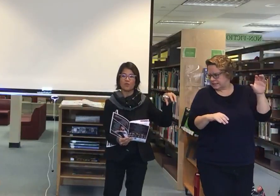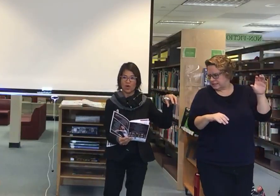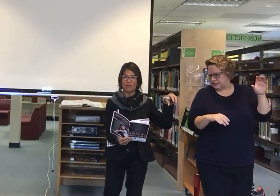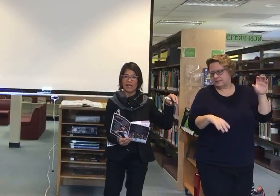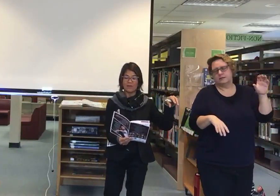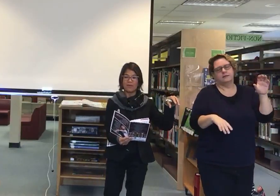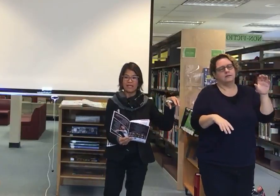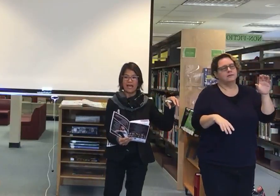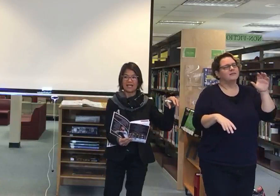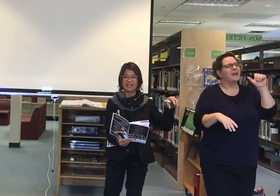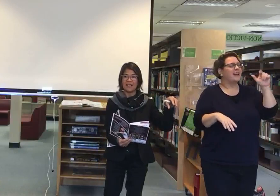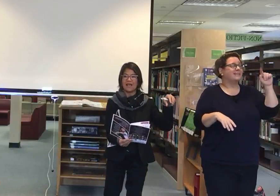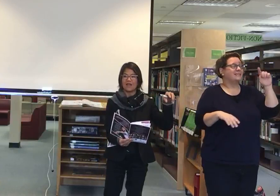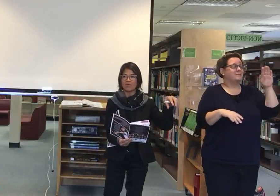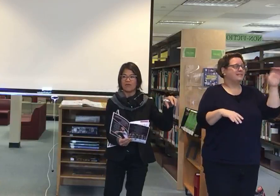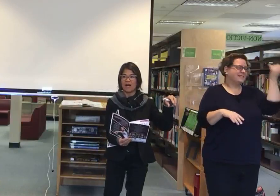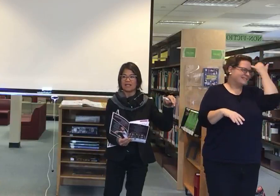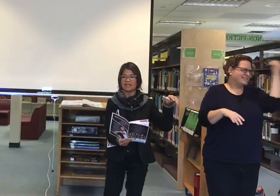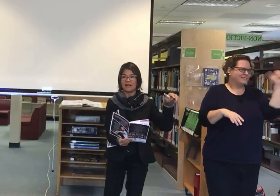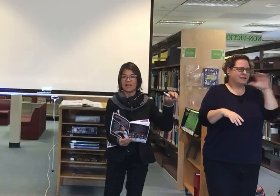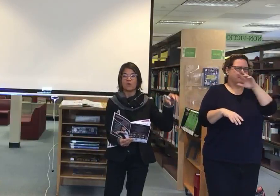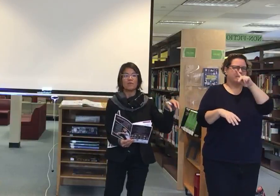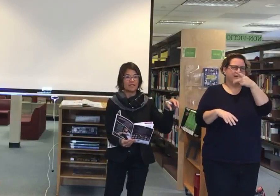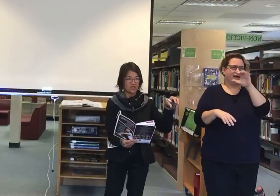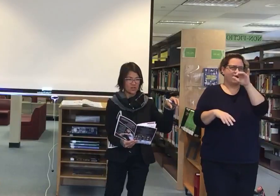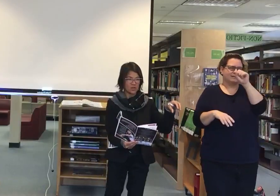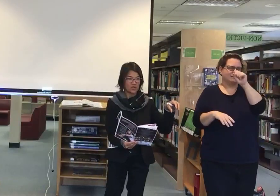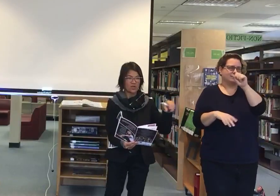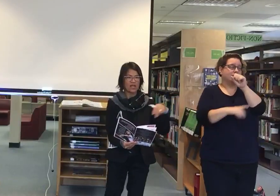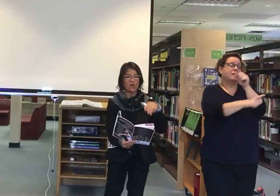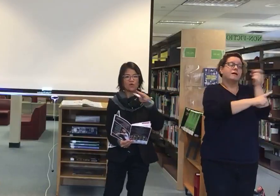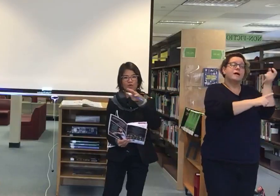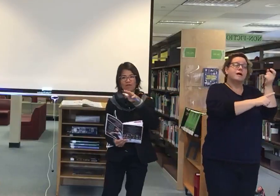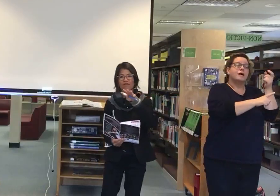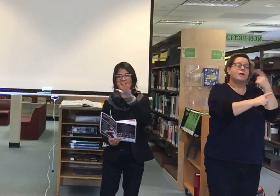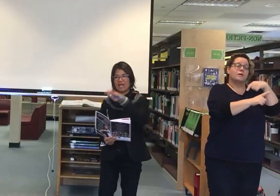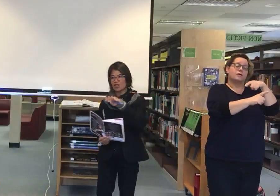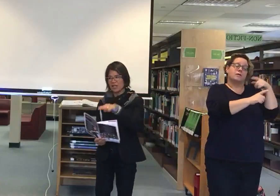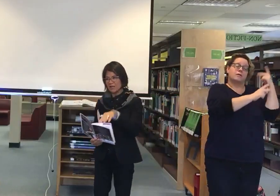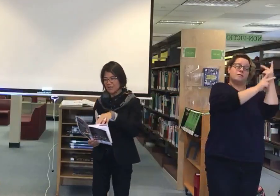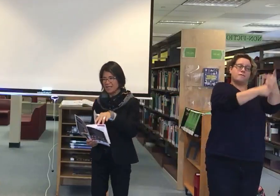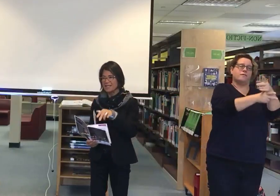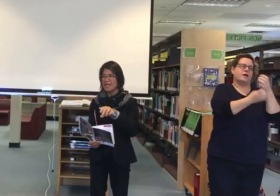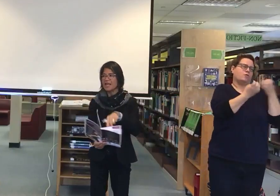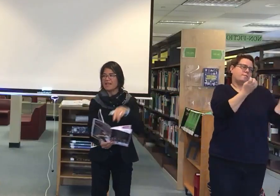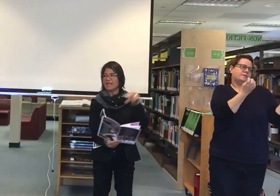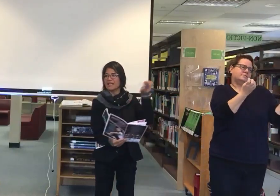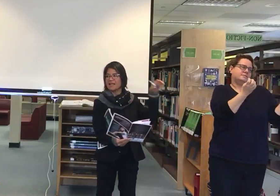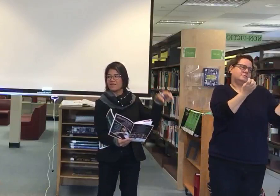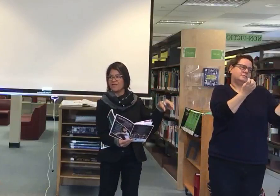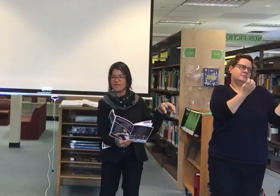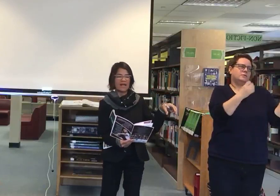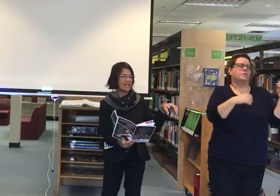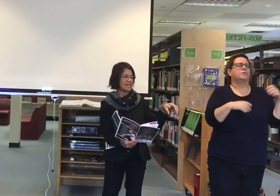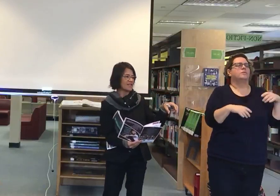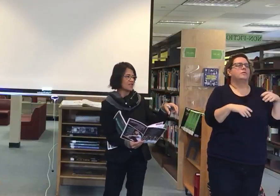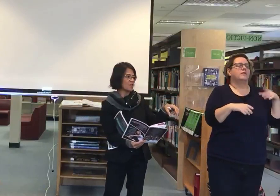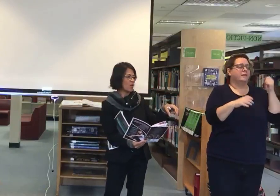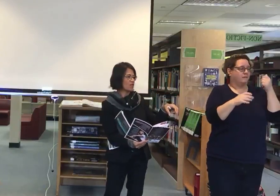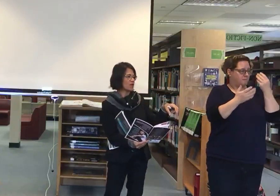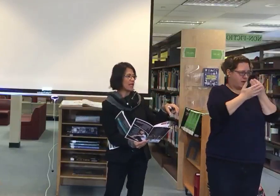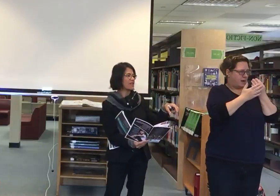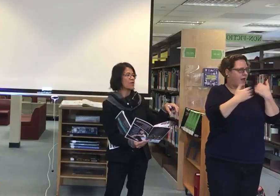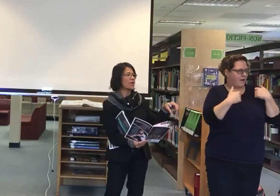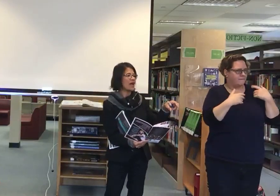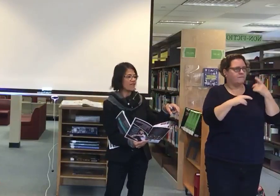a provincial program like PCAS that provides equipment to students. So they go through the financial aid piece. They can get finances